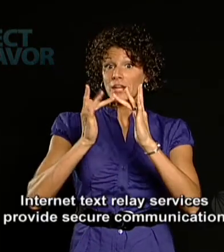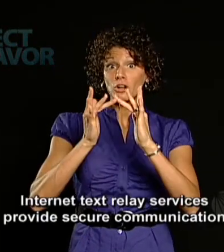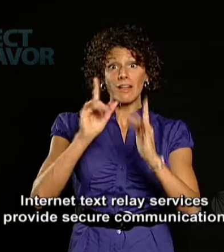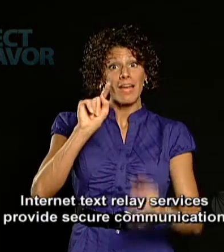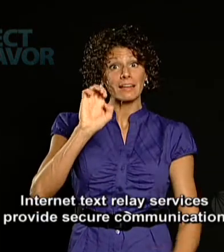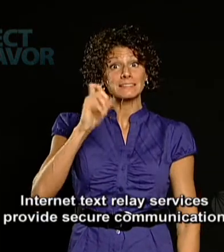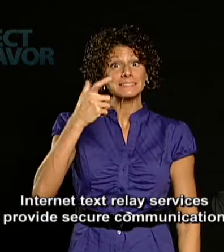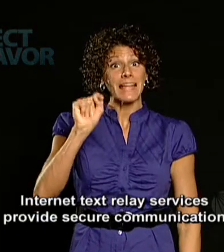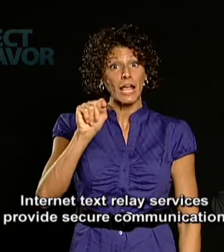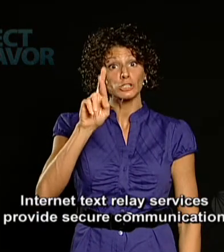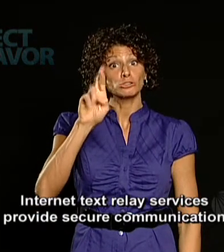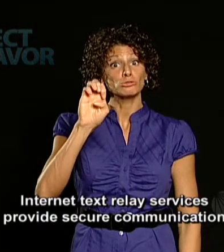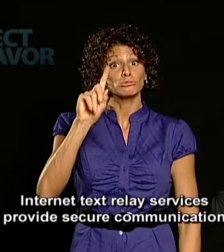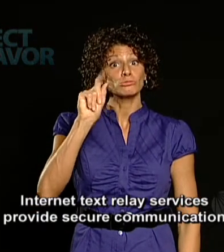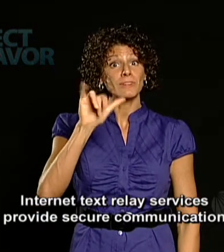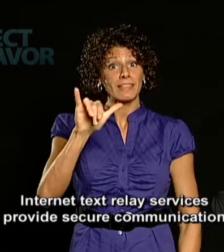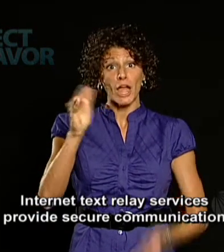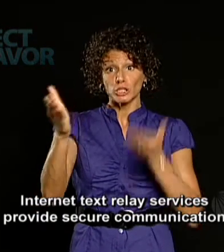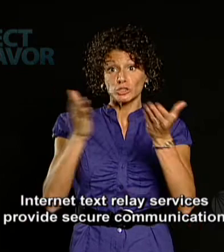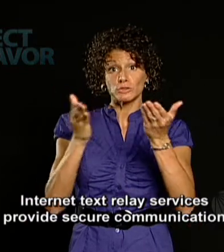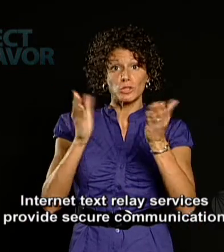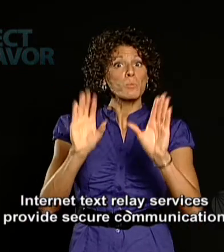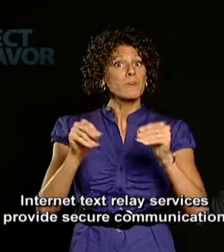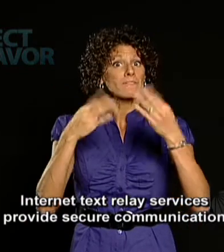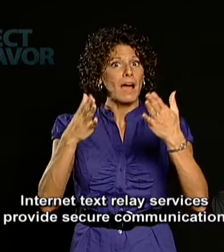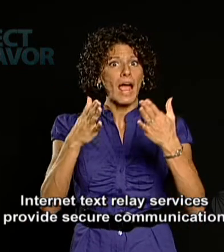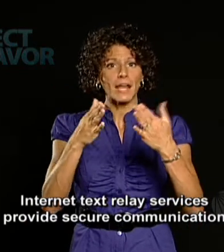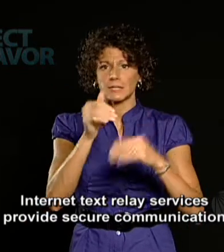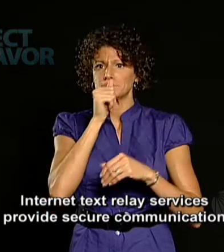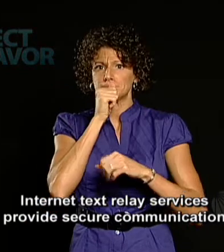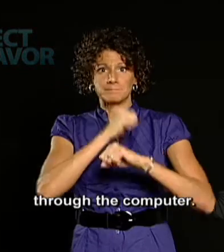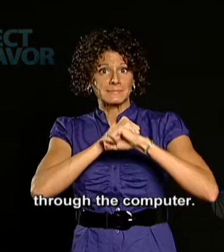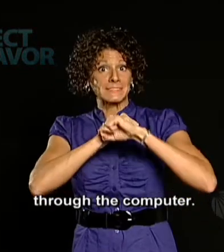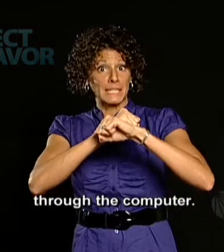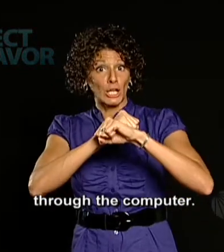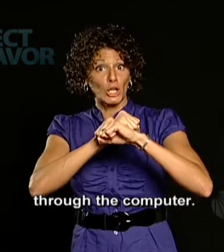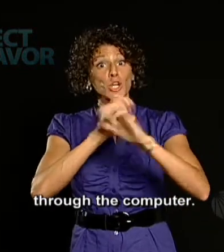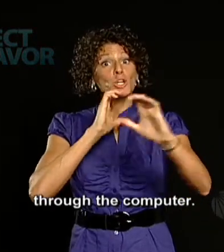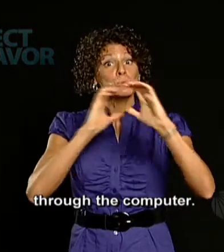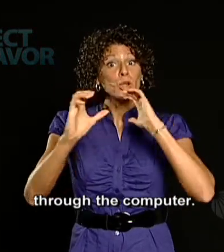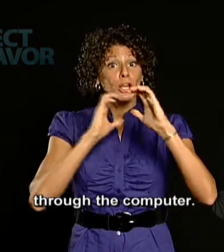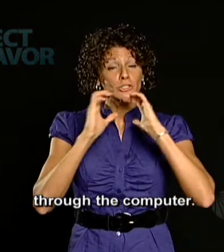Internet text relay services provide secure communication through the computer.